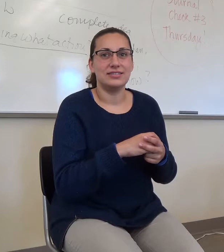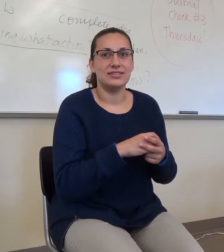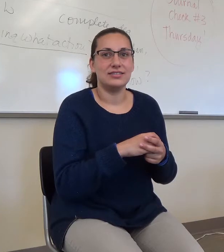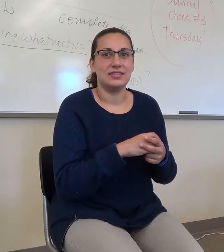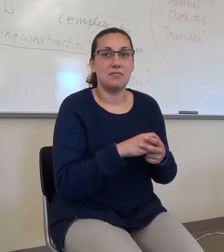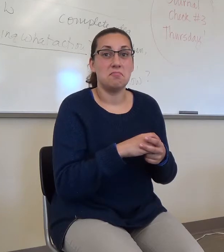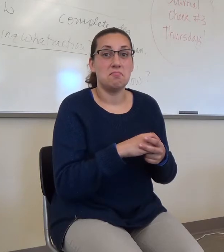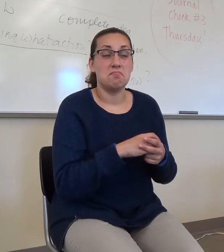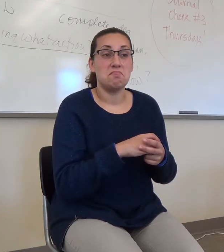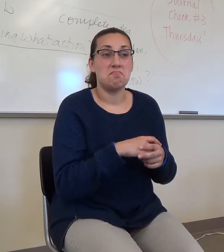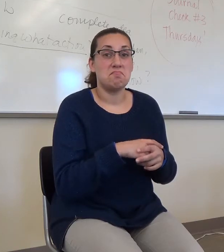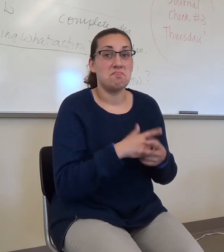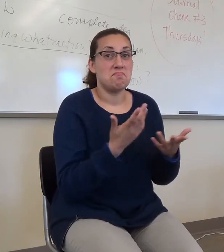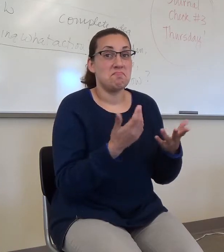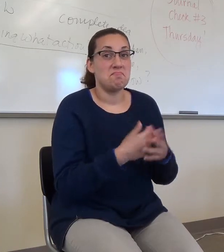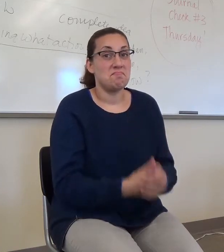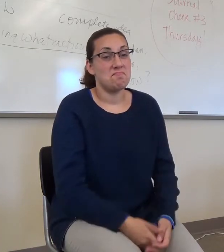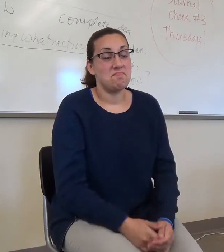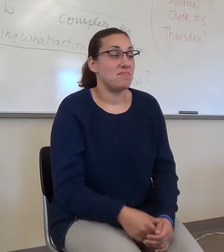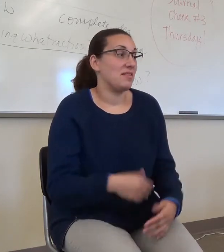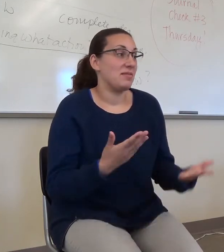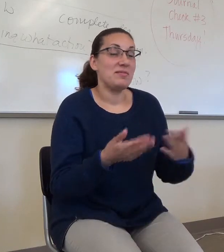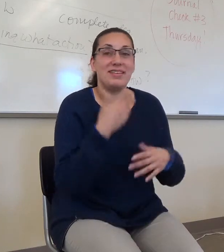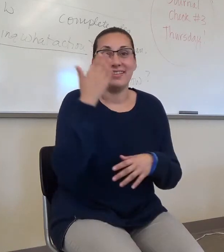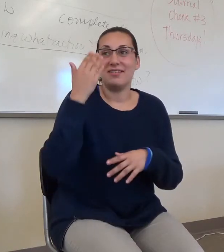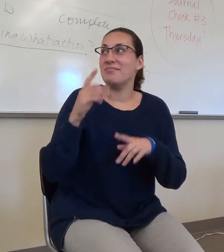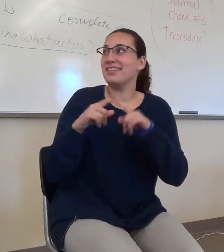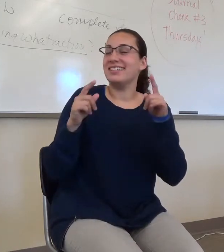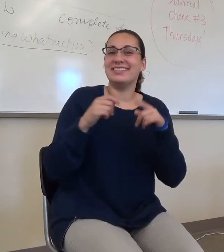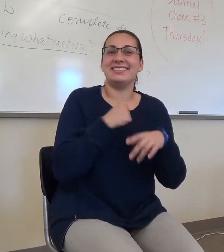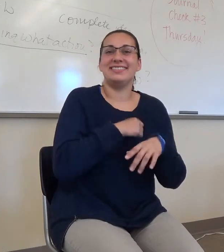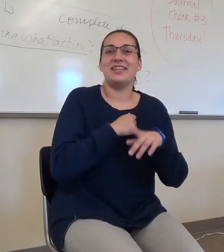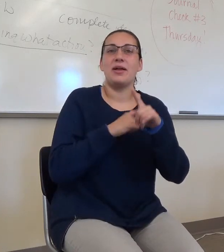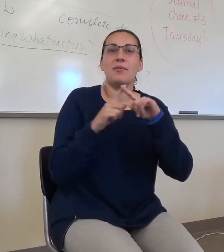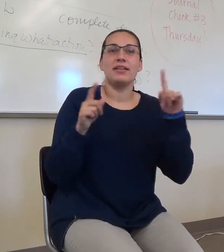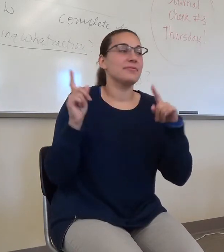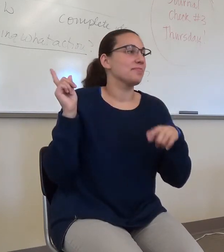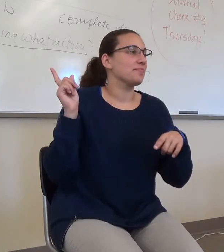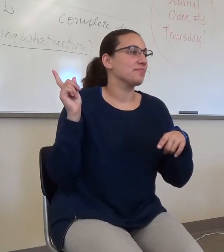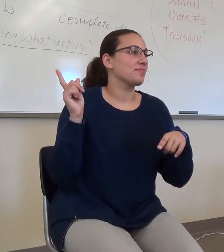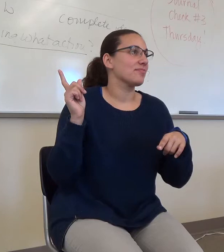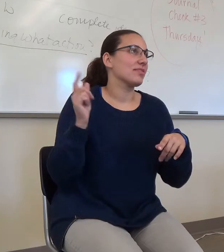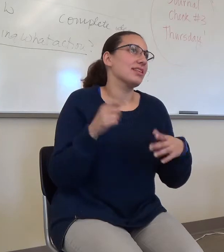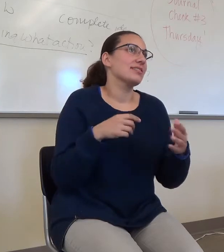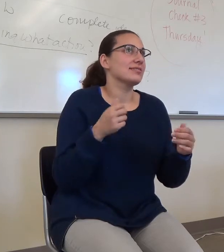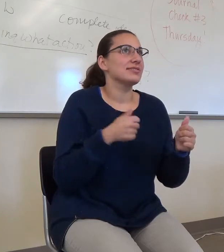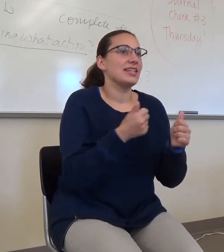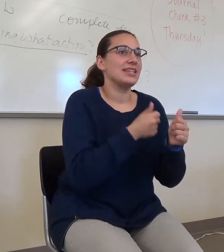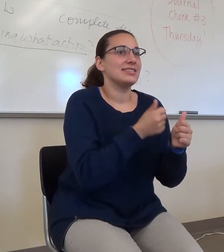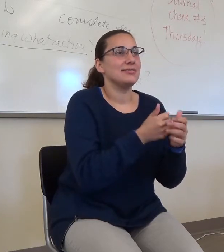doing automatically already. But apply some of them to try to figure out what's going on.